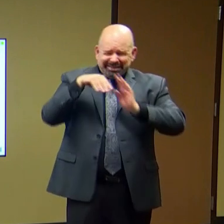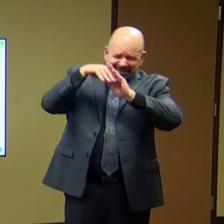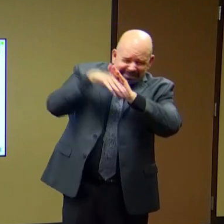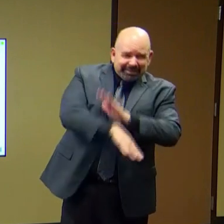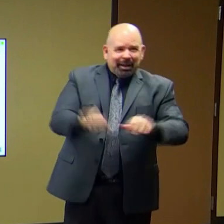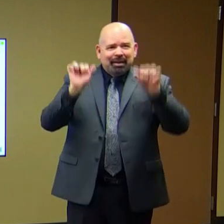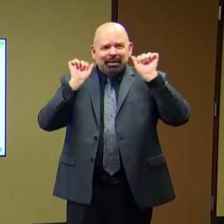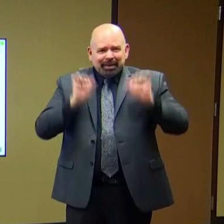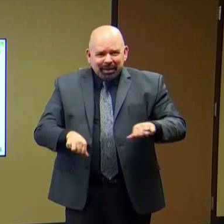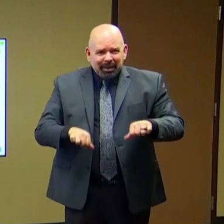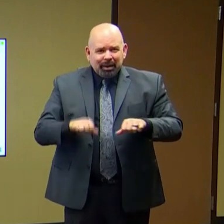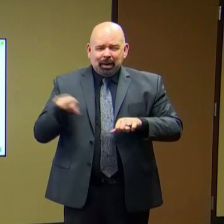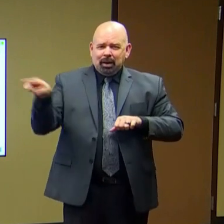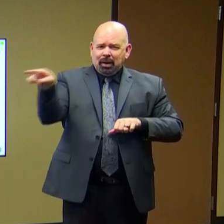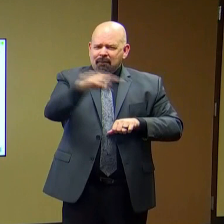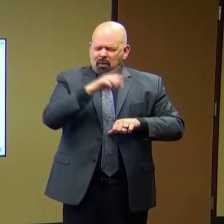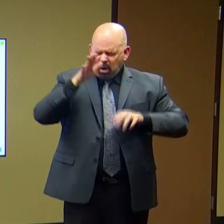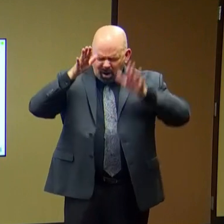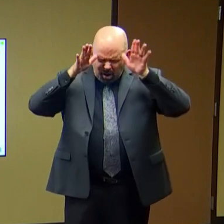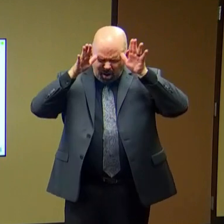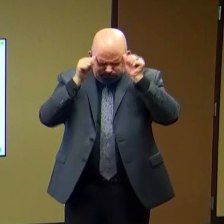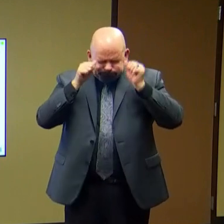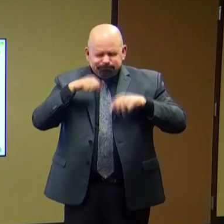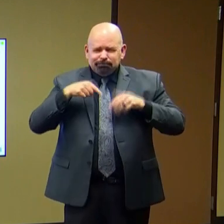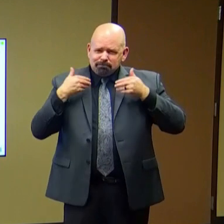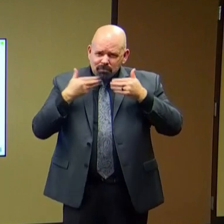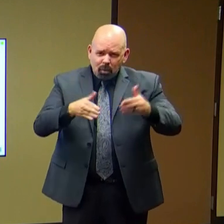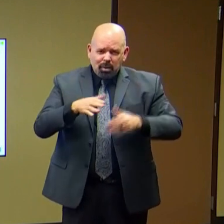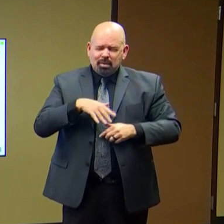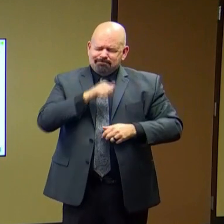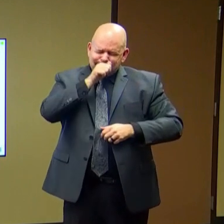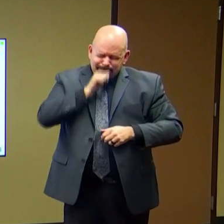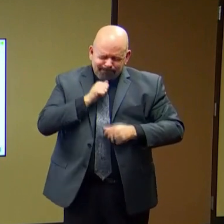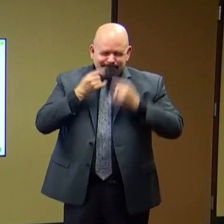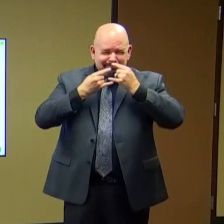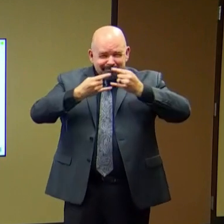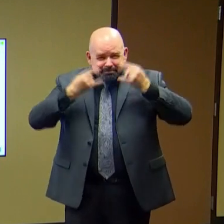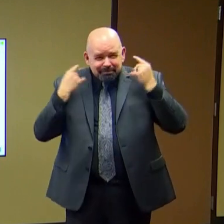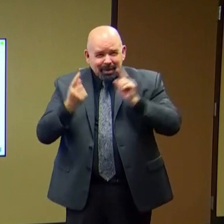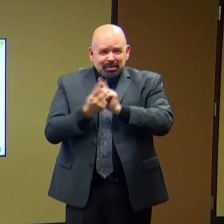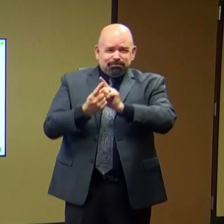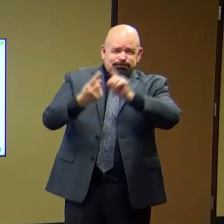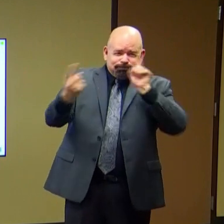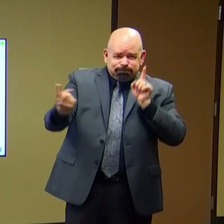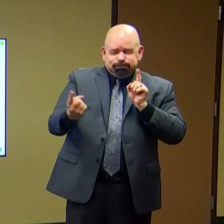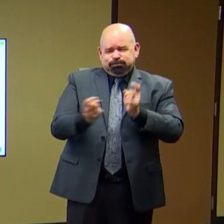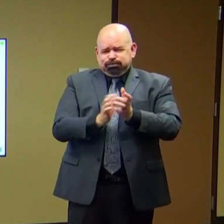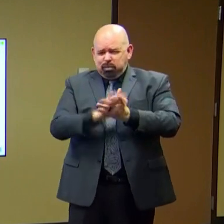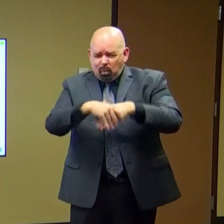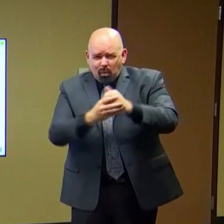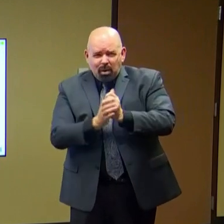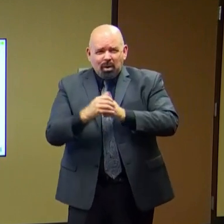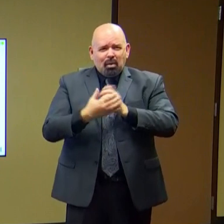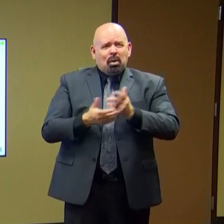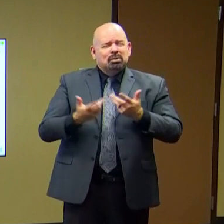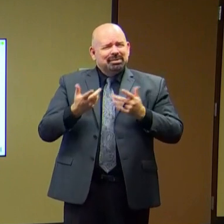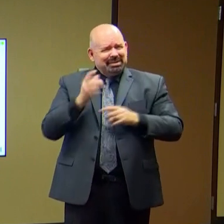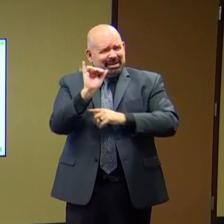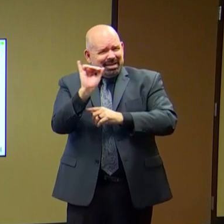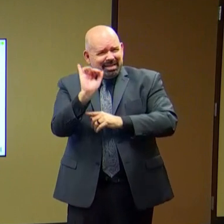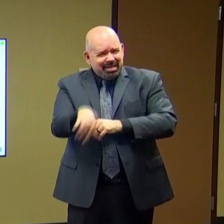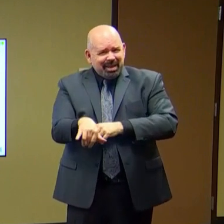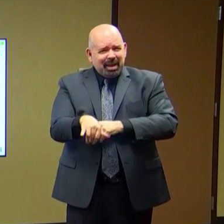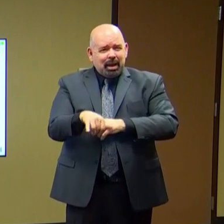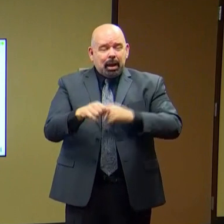and be vigilant on the universal masking, the 6-foot physical distancing, the hand washing, the not touching your eyes, nose, and mouth,